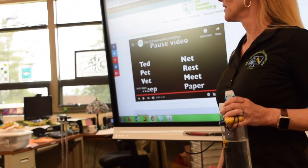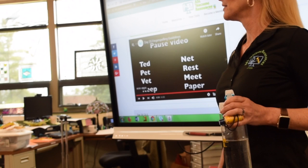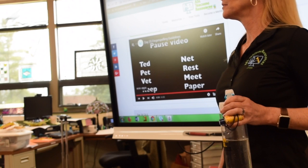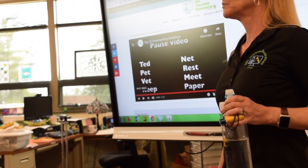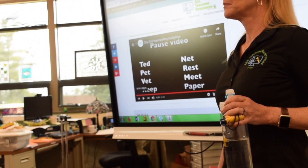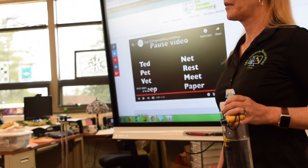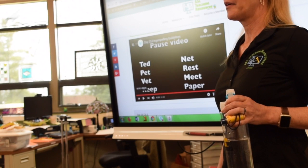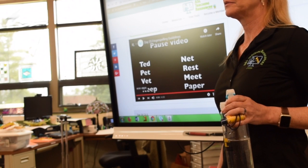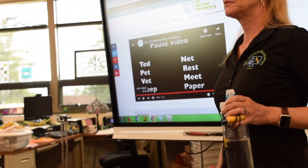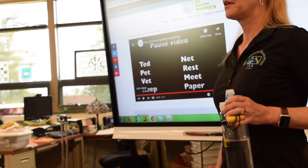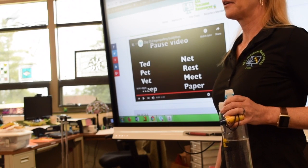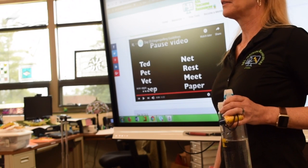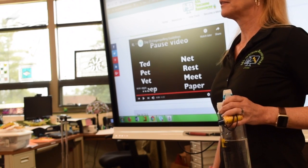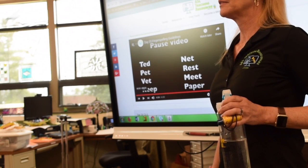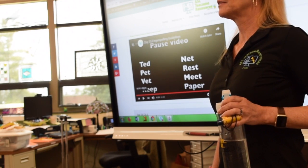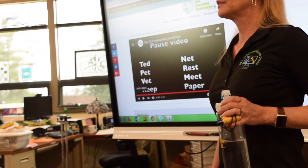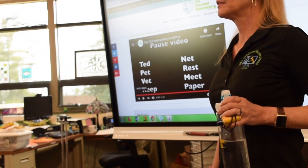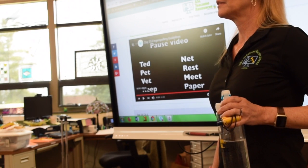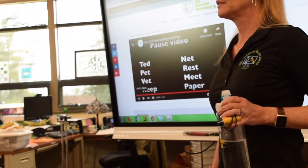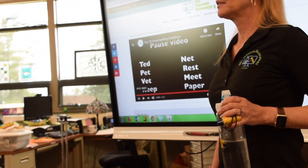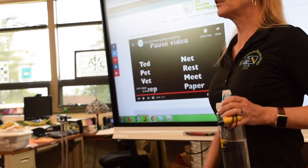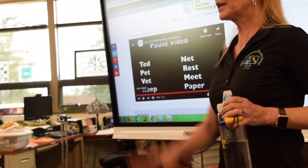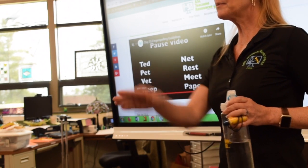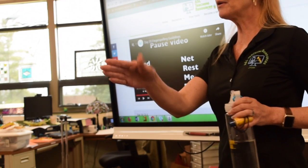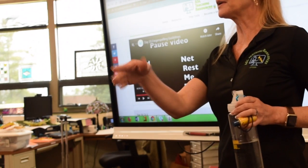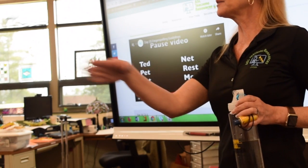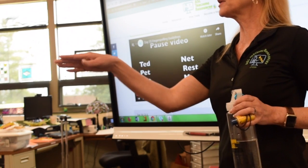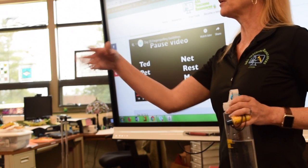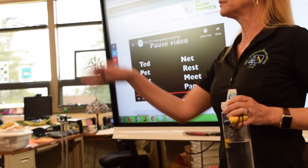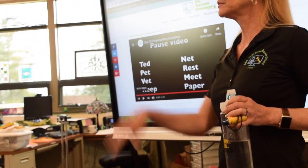THEAMERICAN. That's ridiculous. No, keep going. Keep going.